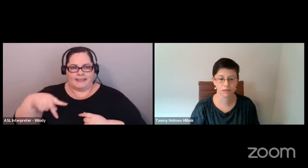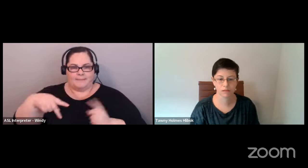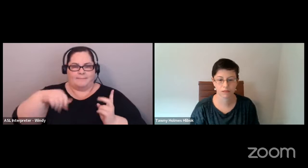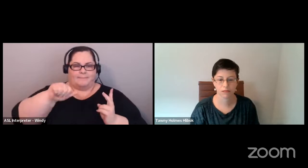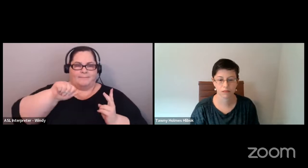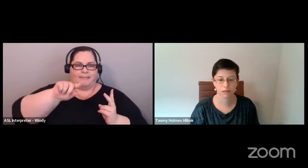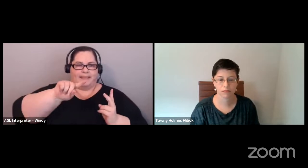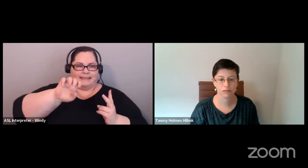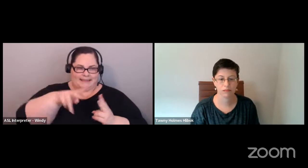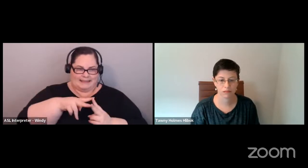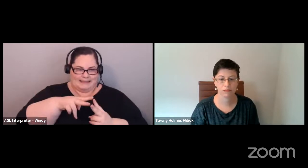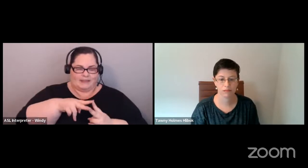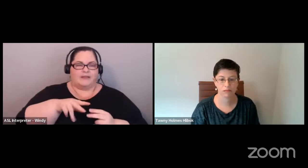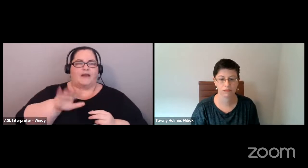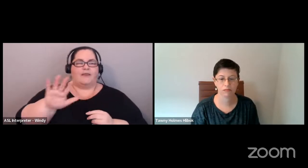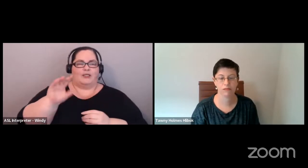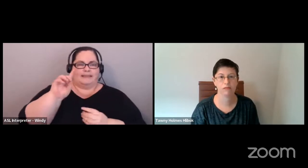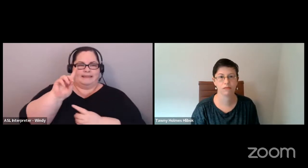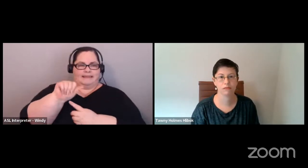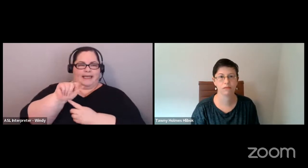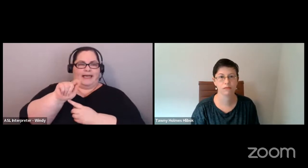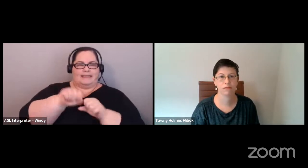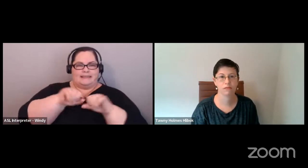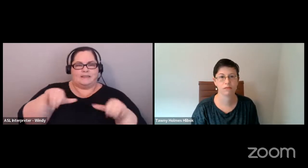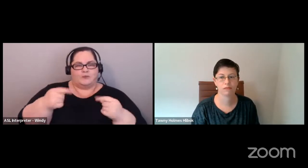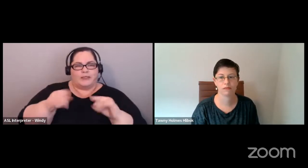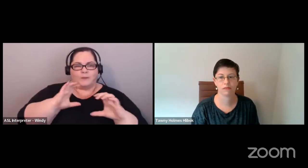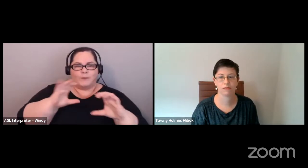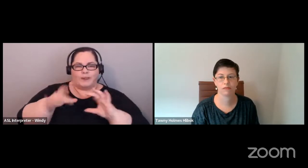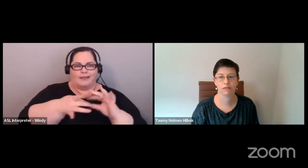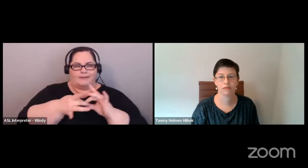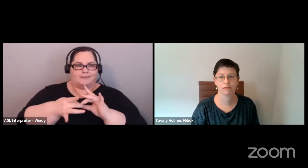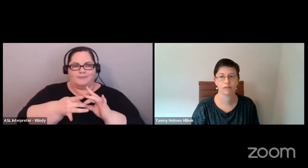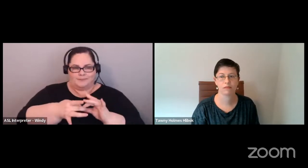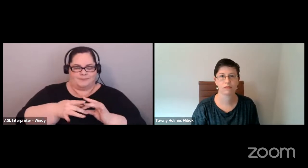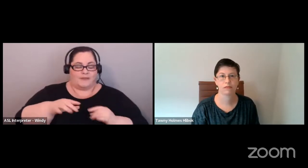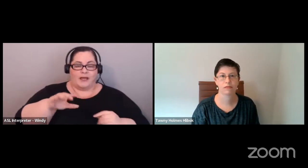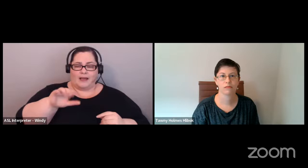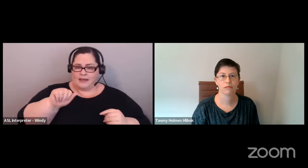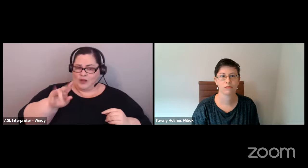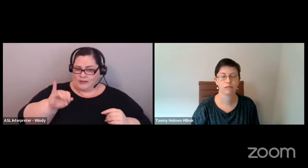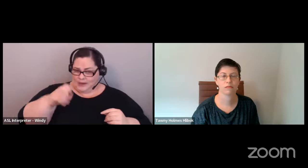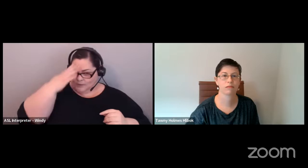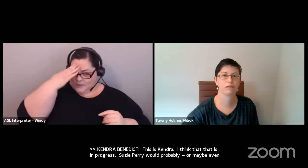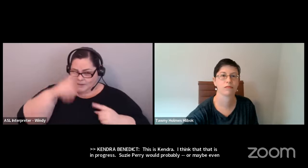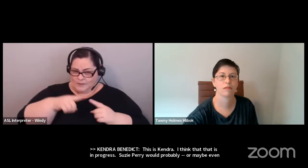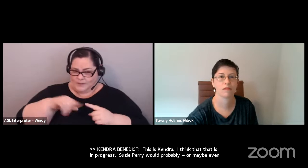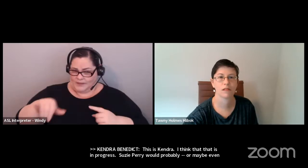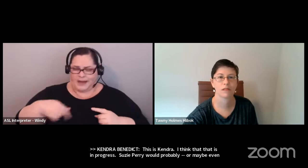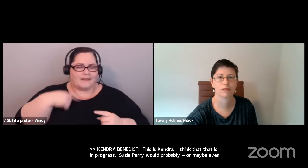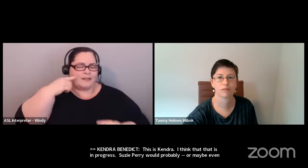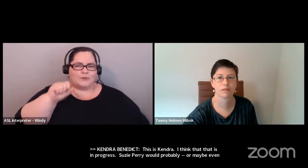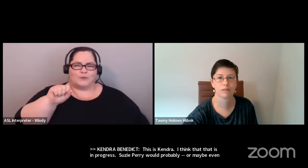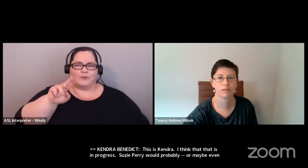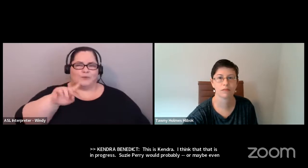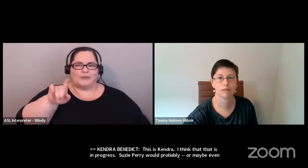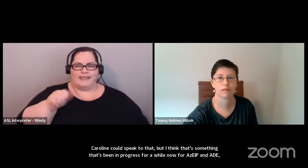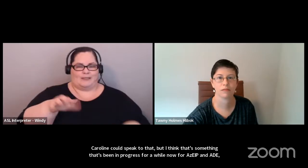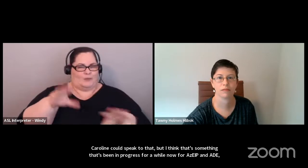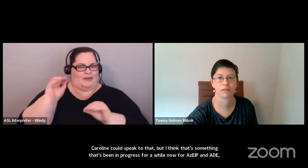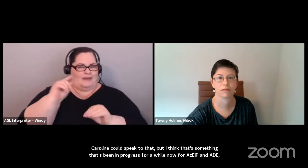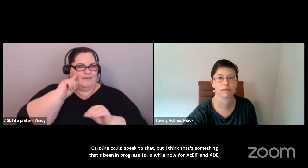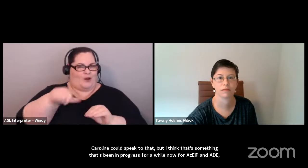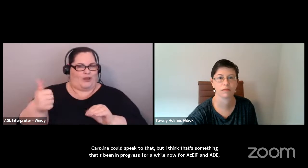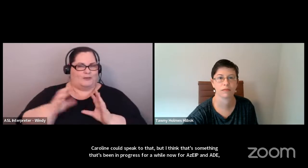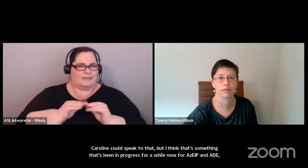ADE for their data systems to communicate. Caroline, do you know anything about that? I don't think Susie's here. She had to go to another